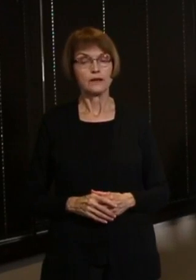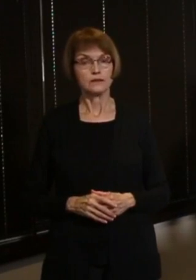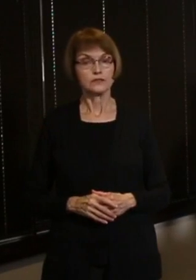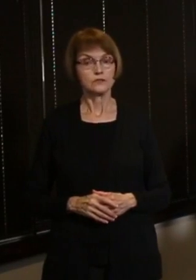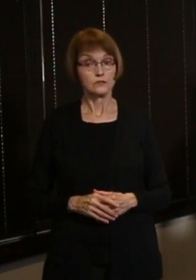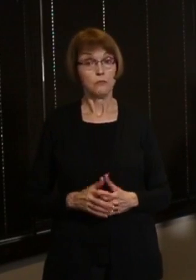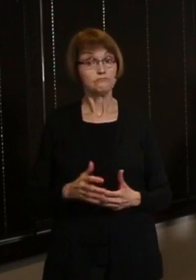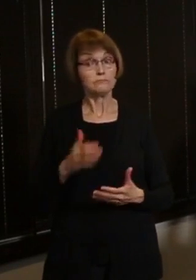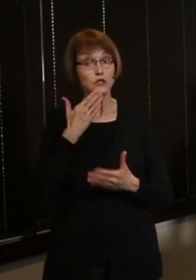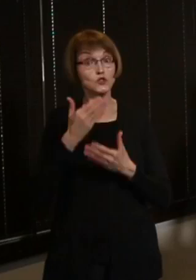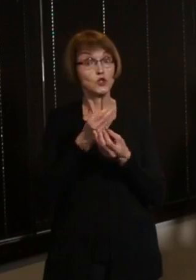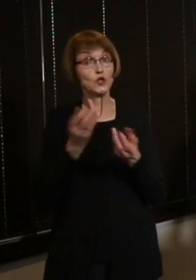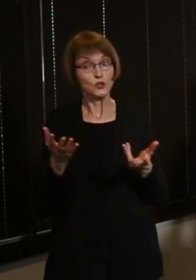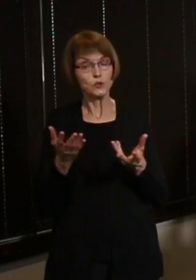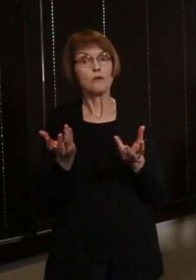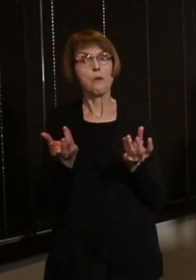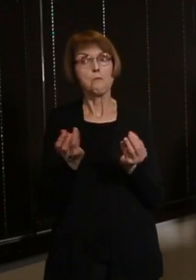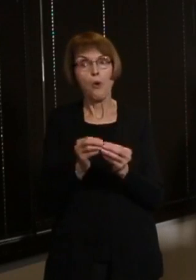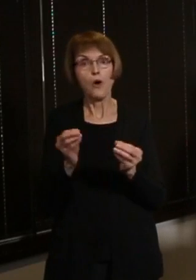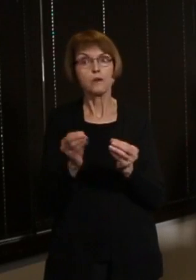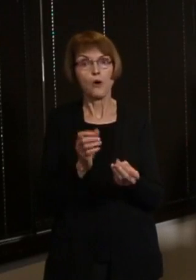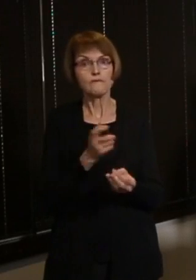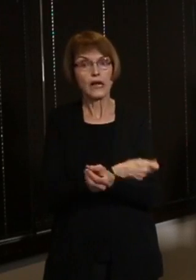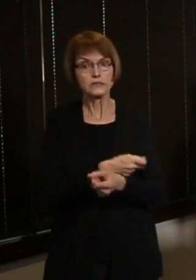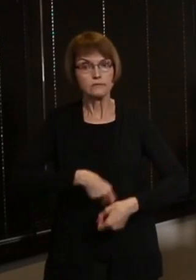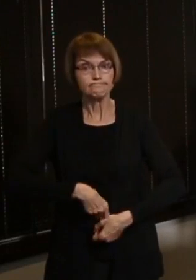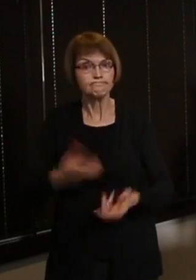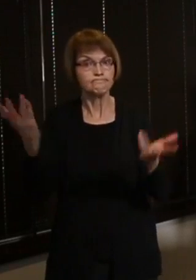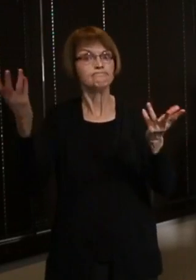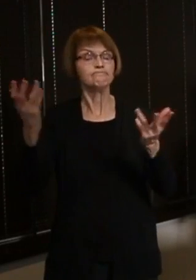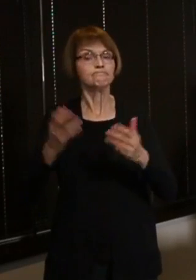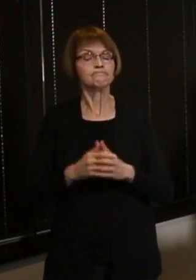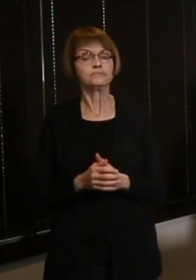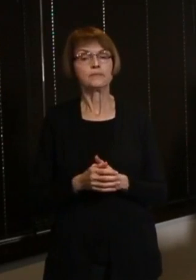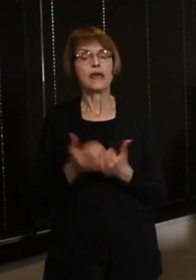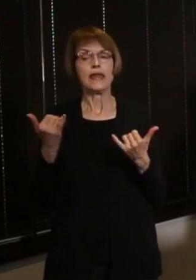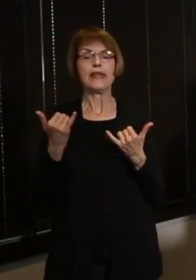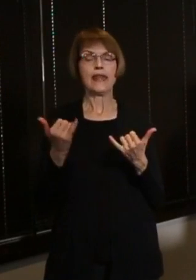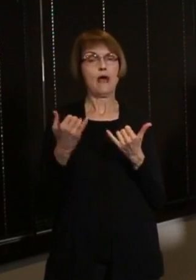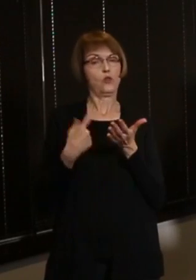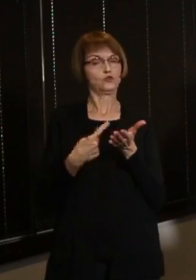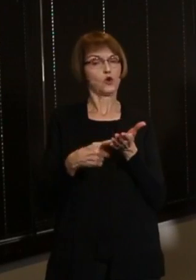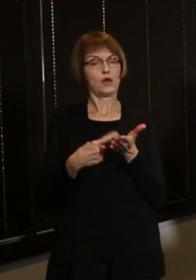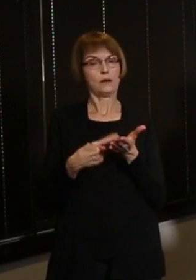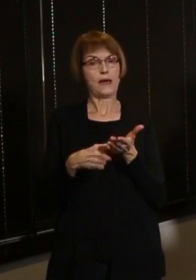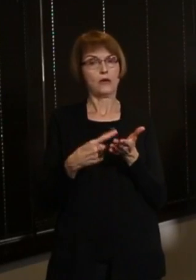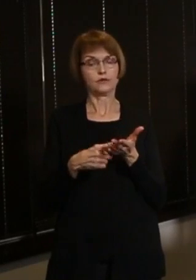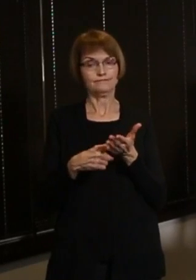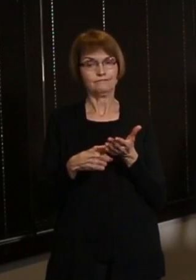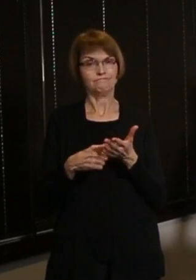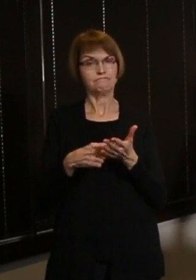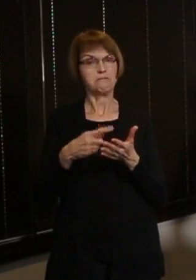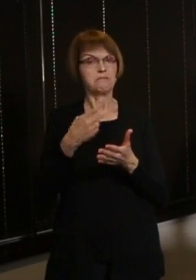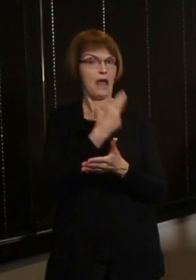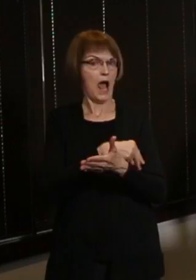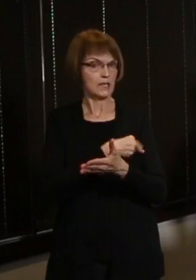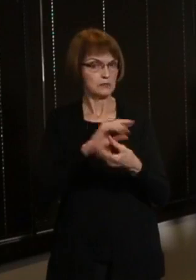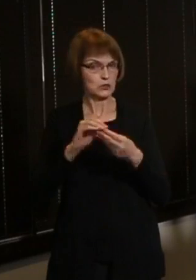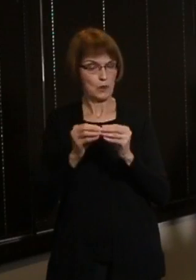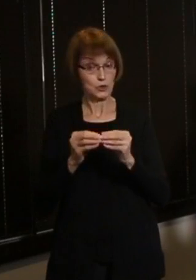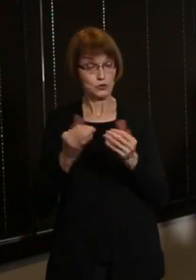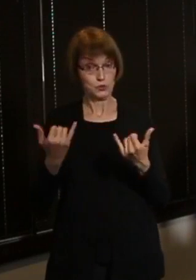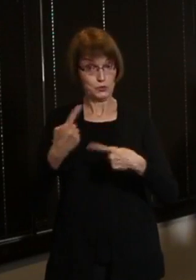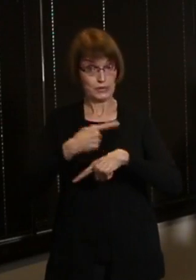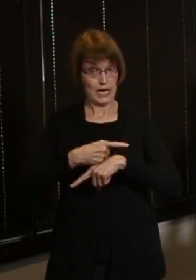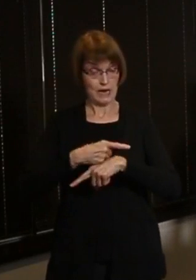So that's all good news that we're getting more and more vaccine into the region. Now let's talk a little bit about our hospital data. And so